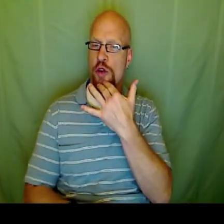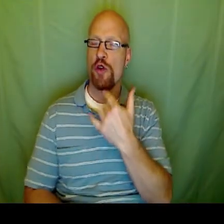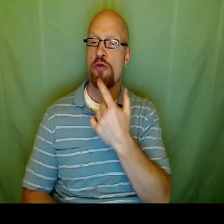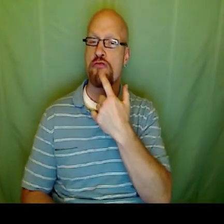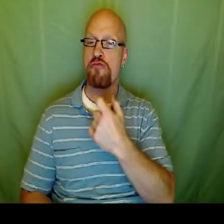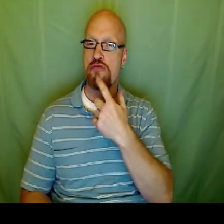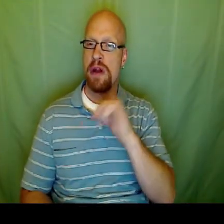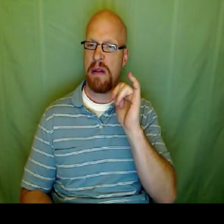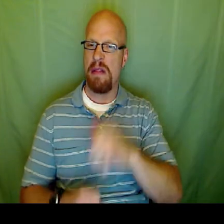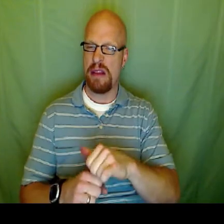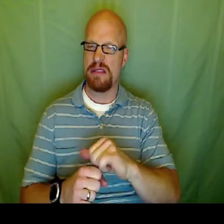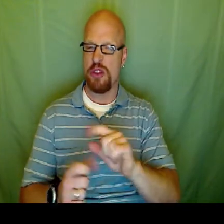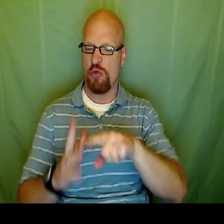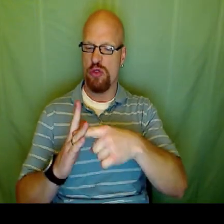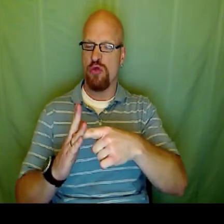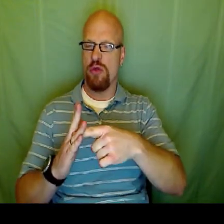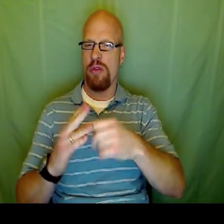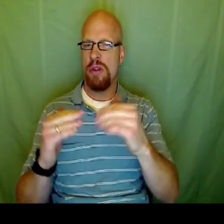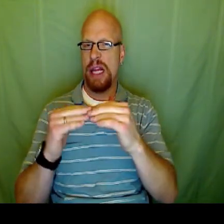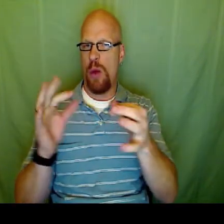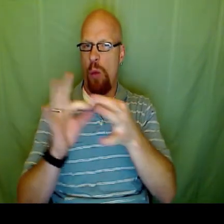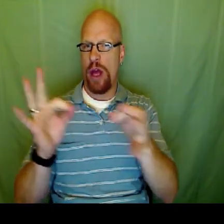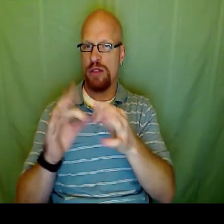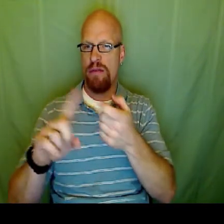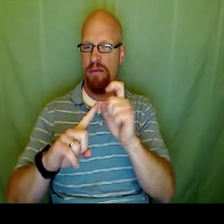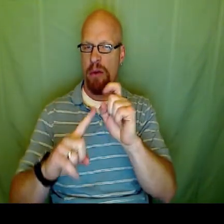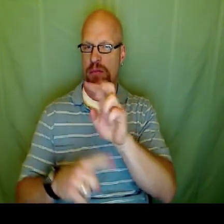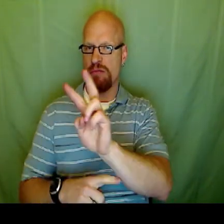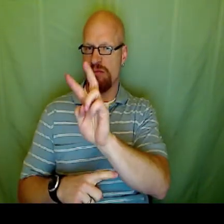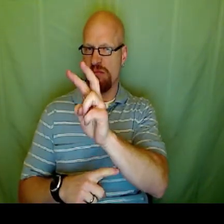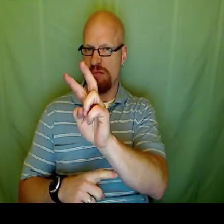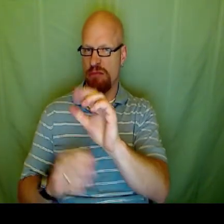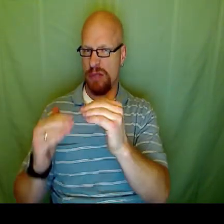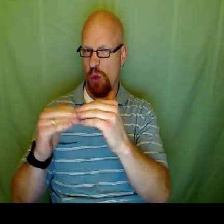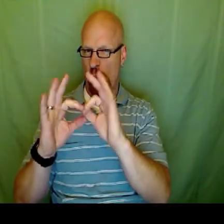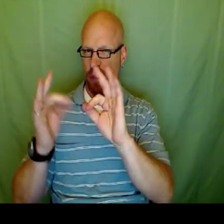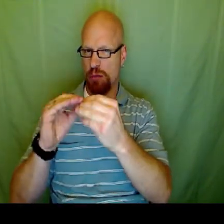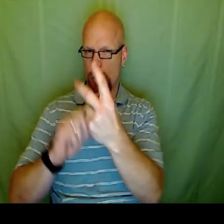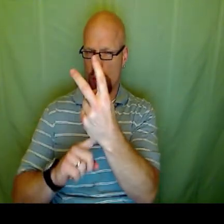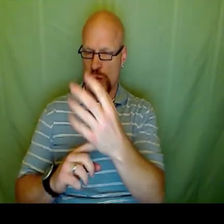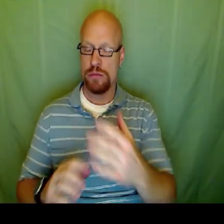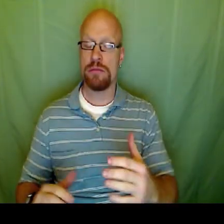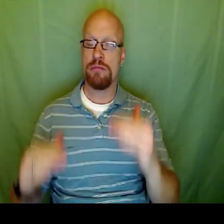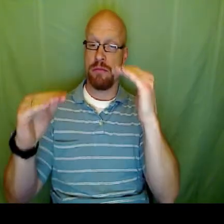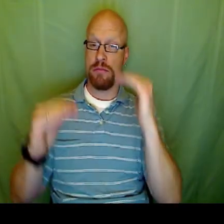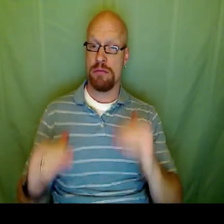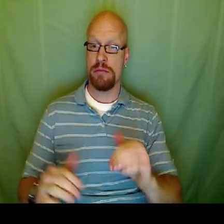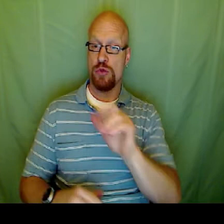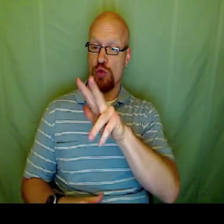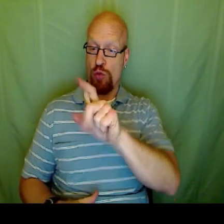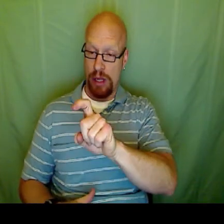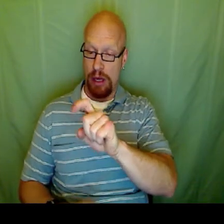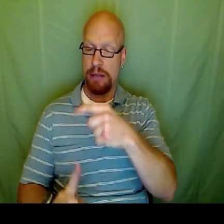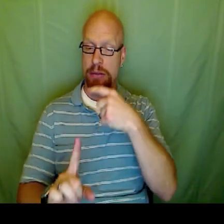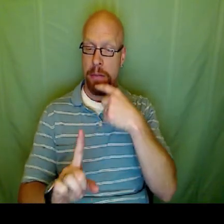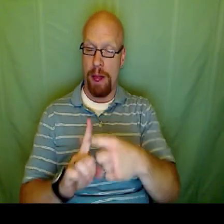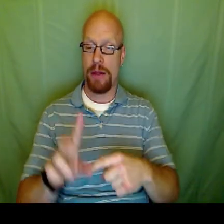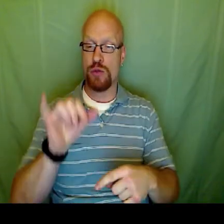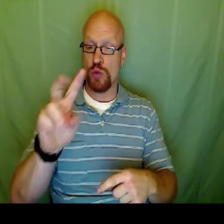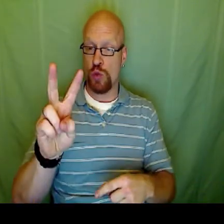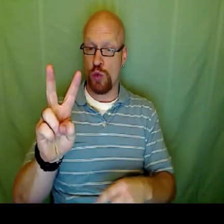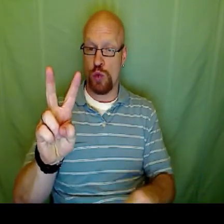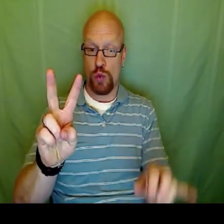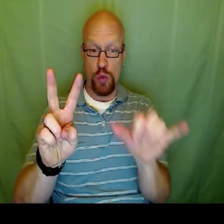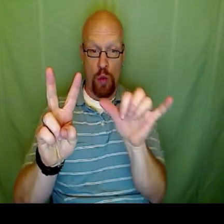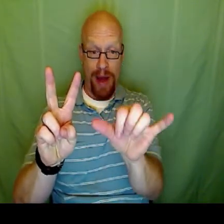Now what you see here, as I'm using colors to illustrate my point, that I took the first equation, y equals